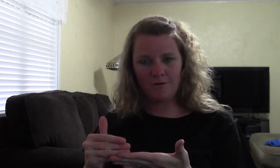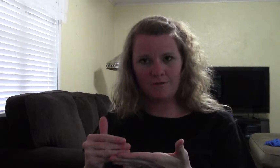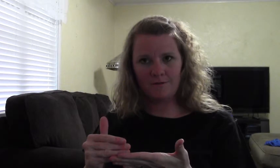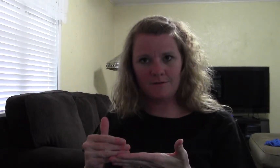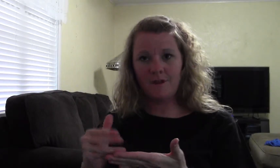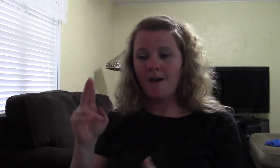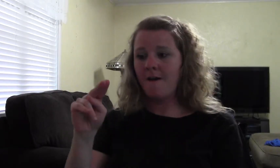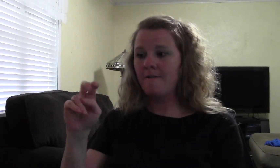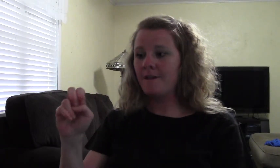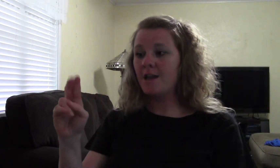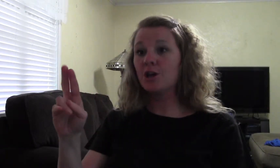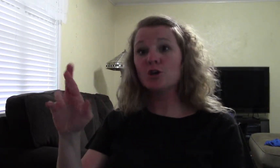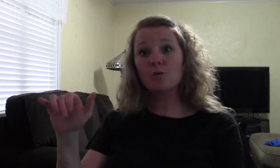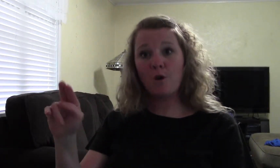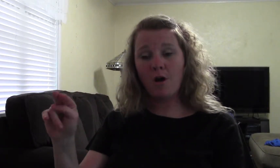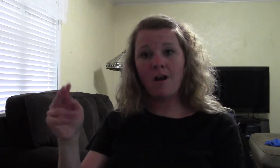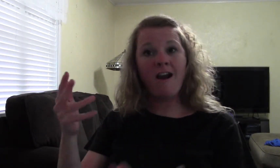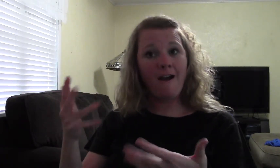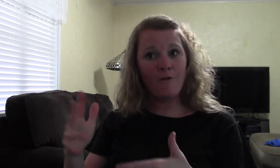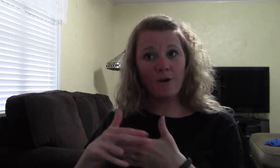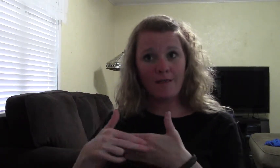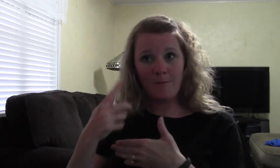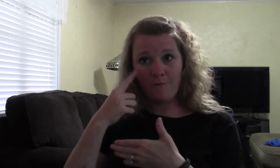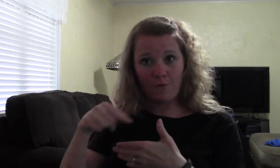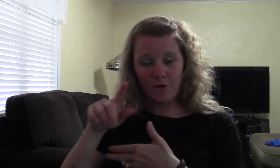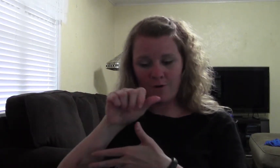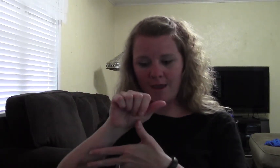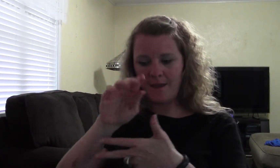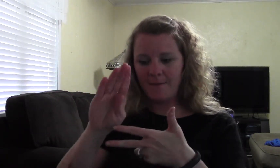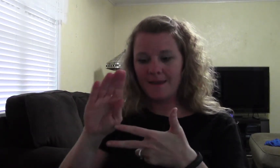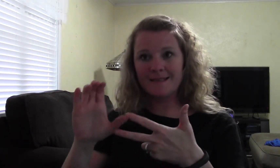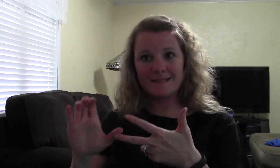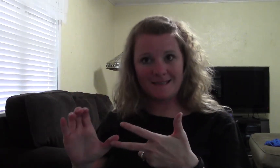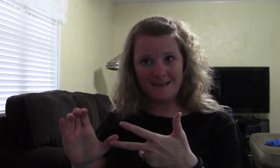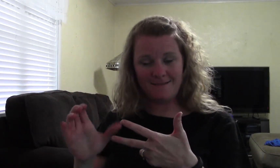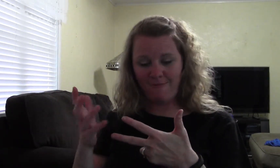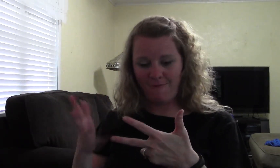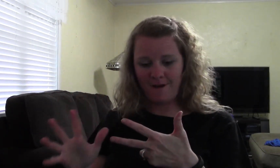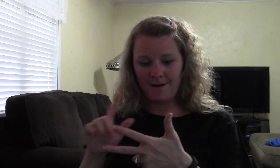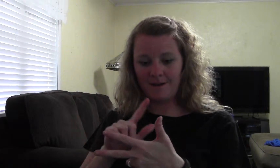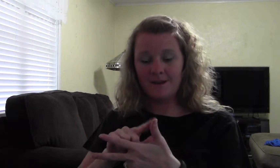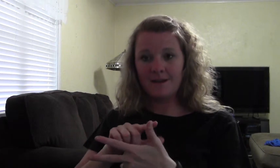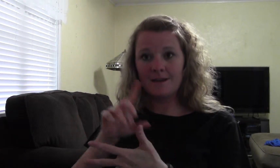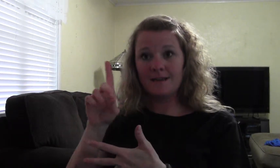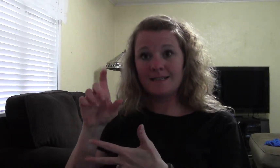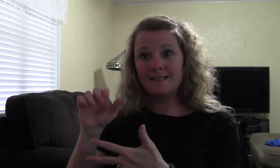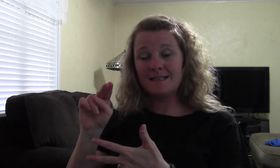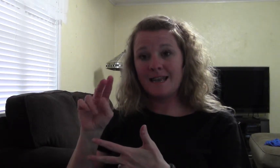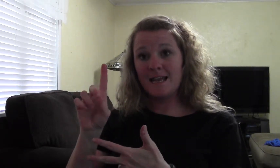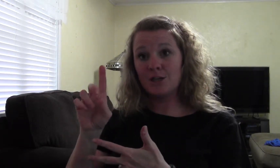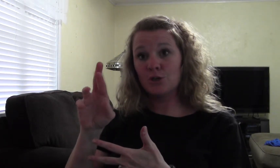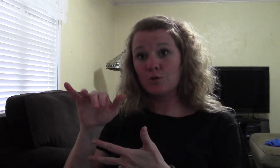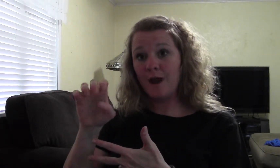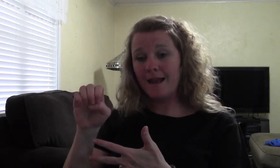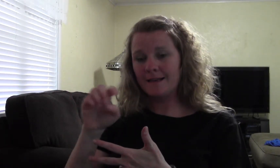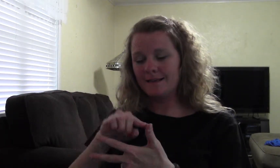a neuron. I've lettered them there for you, A, B, and C: dendrite, cell body, and axon.